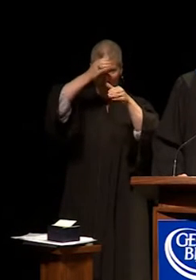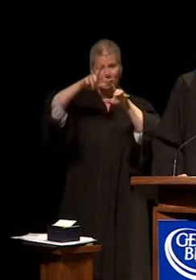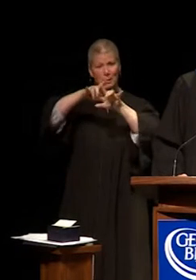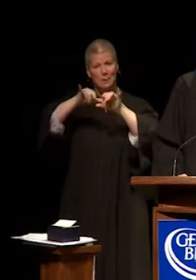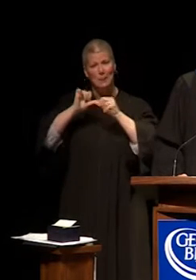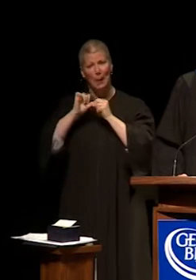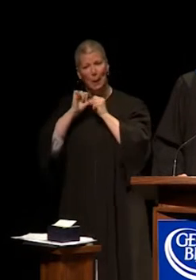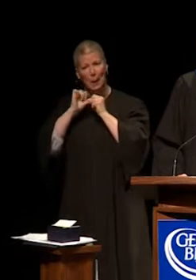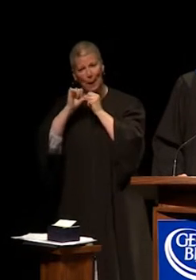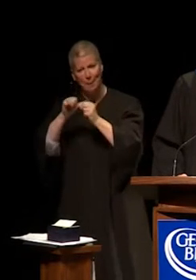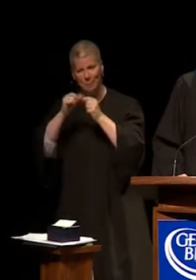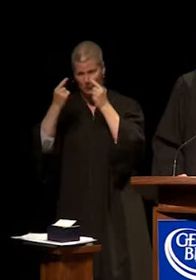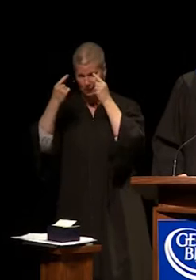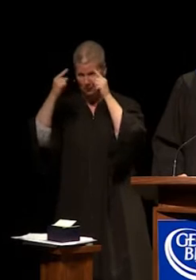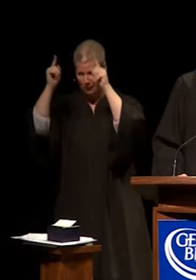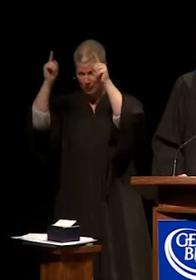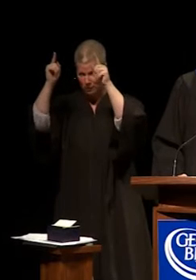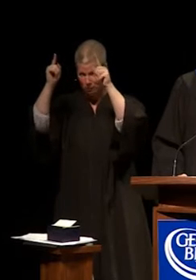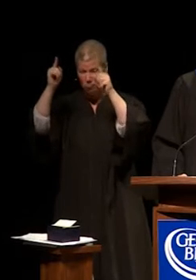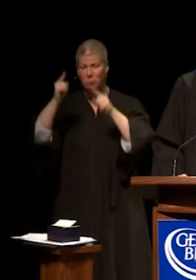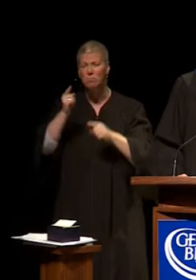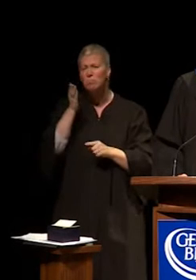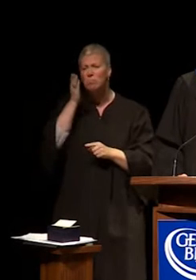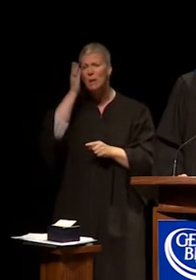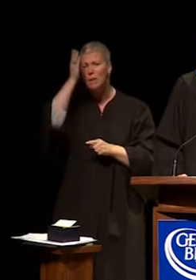your